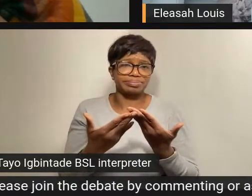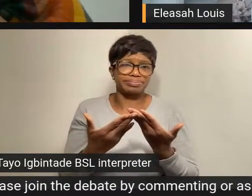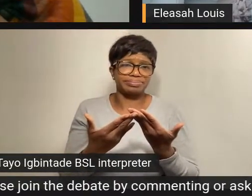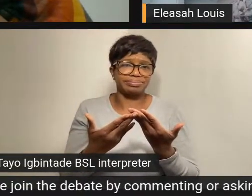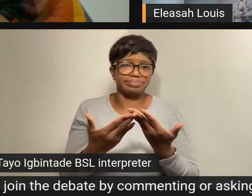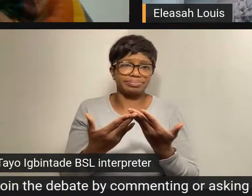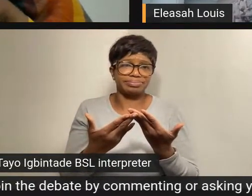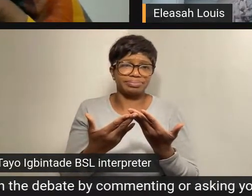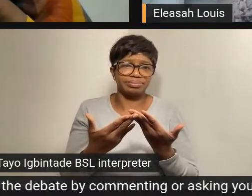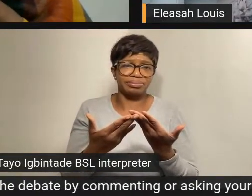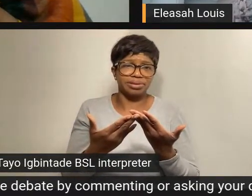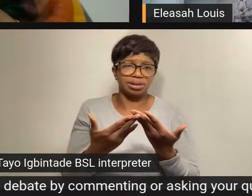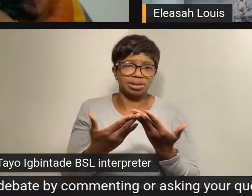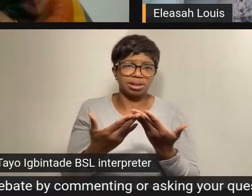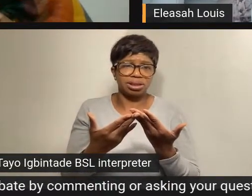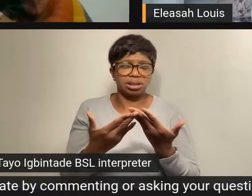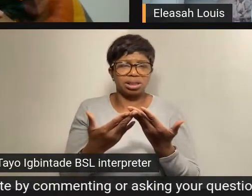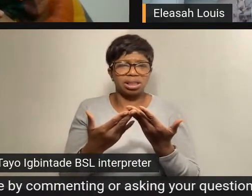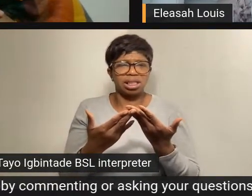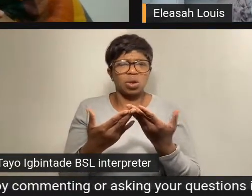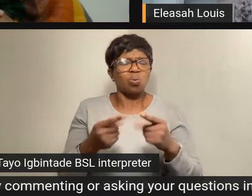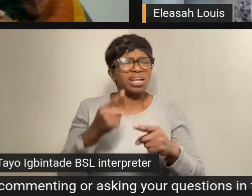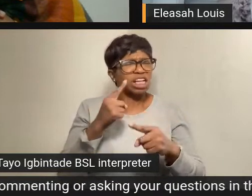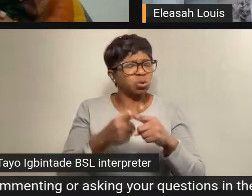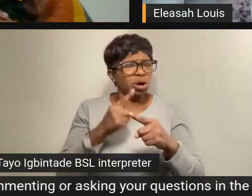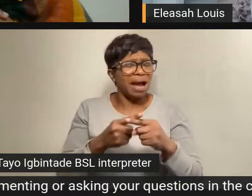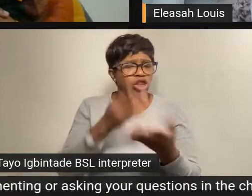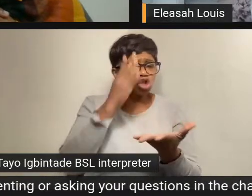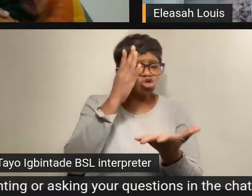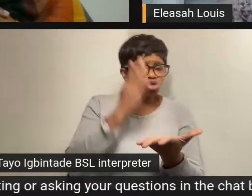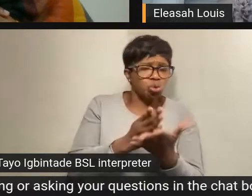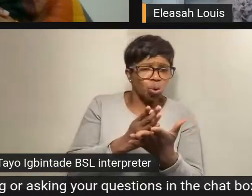when I give the example of the Truth and Reconciliation Commission in